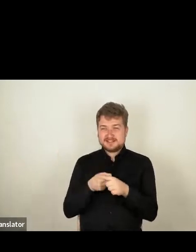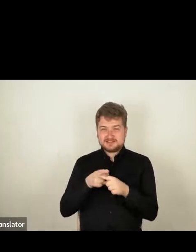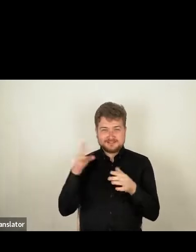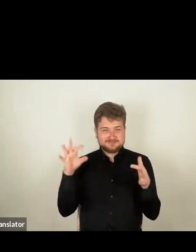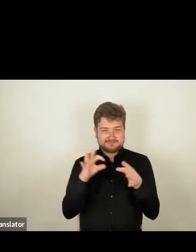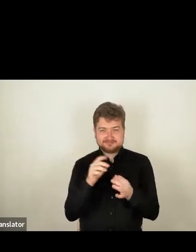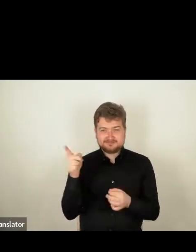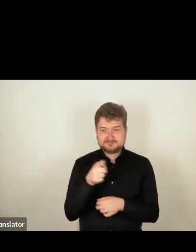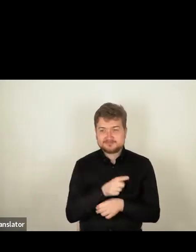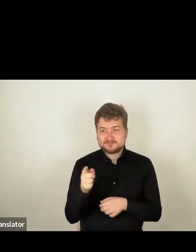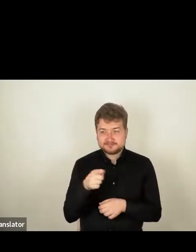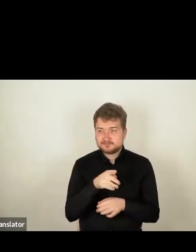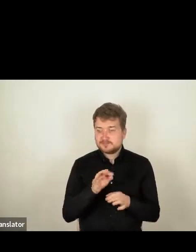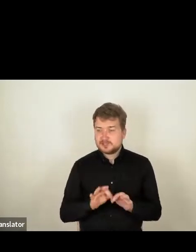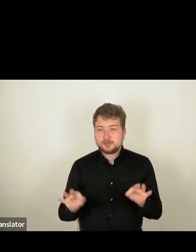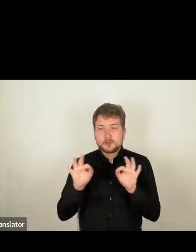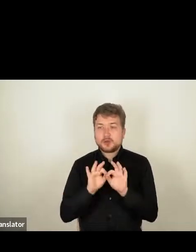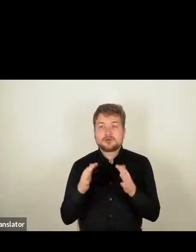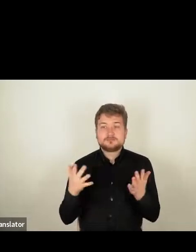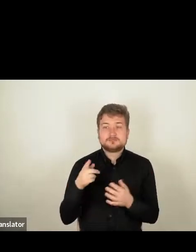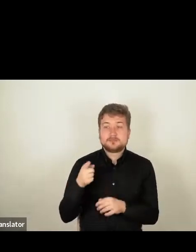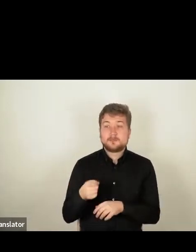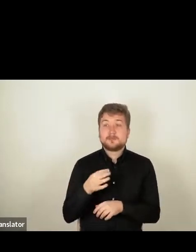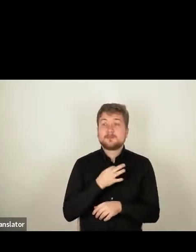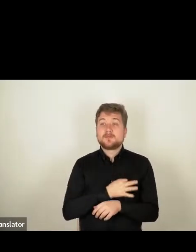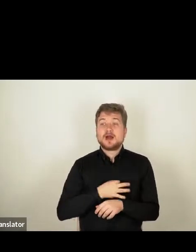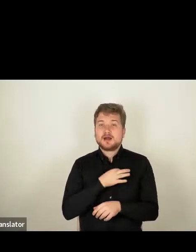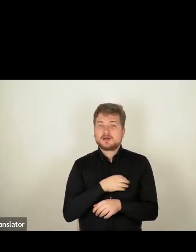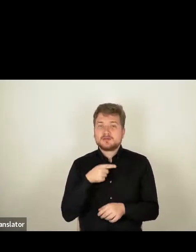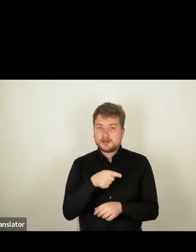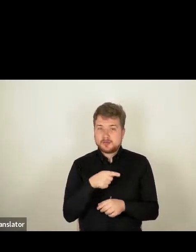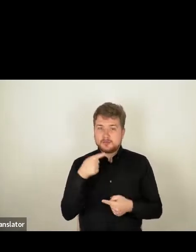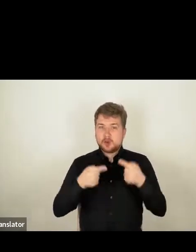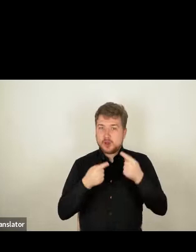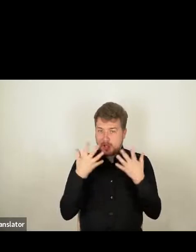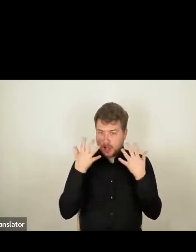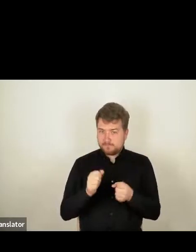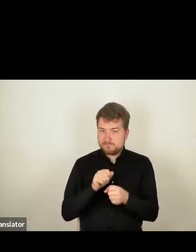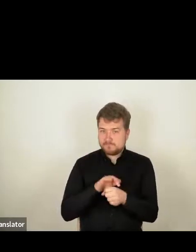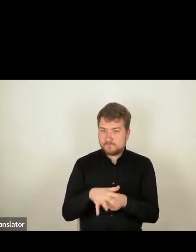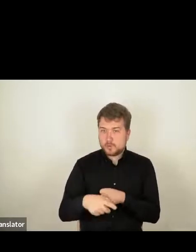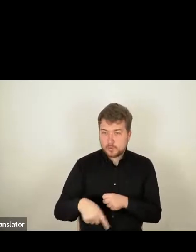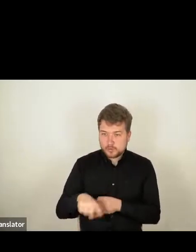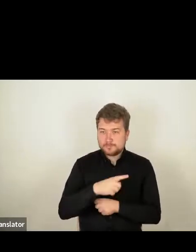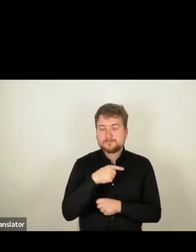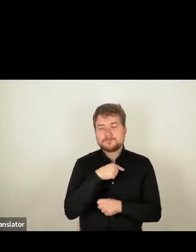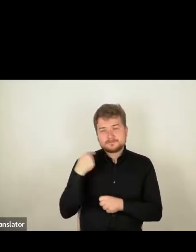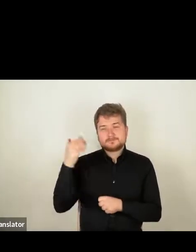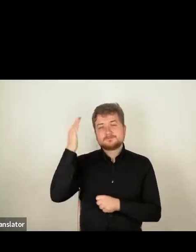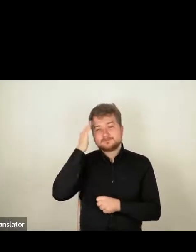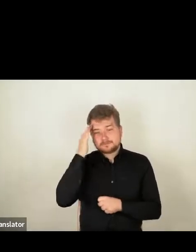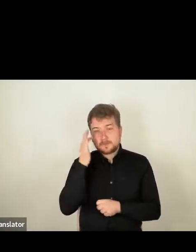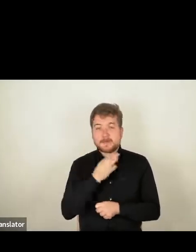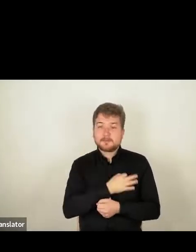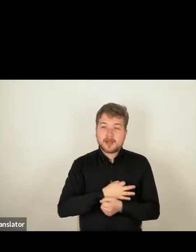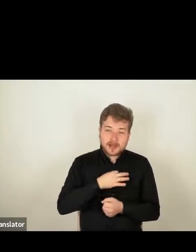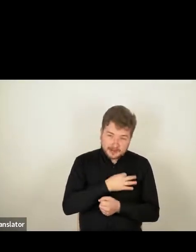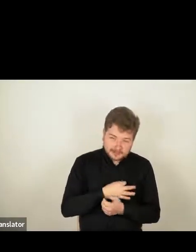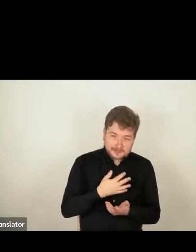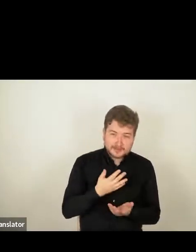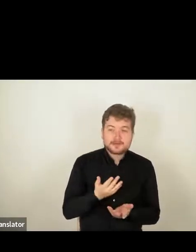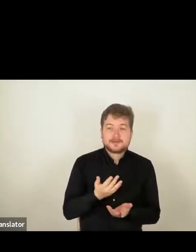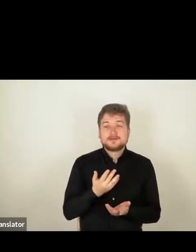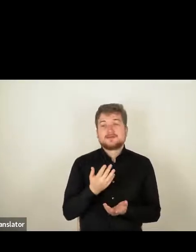parties. I note the kind of the challenge of political parties and the reality of political